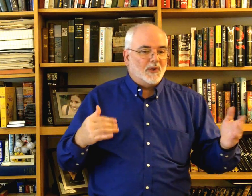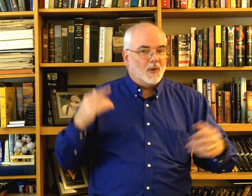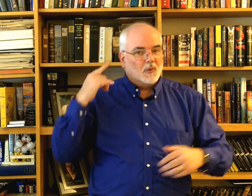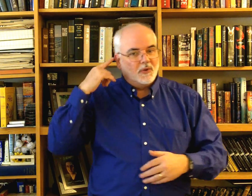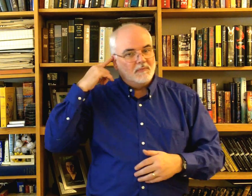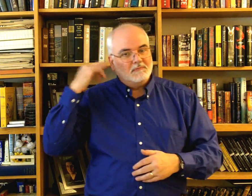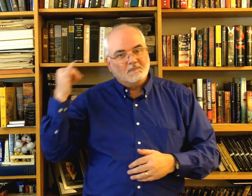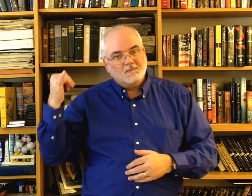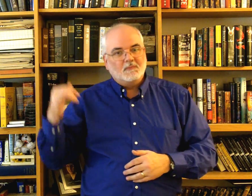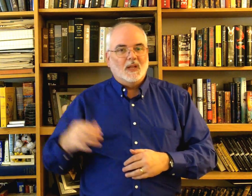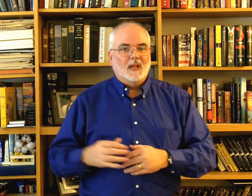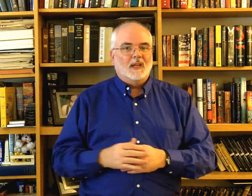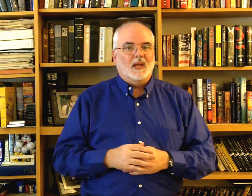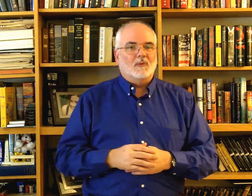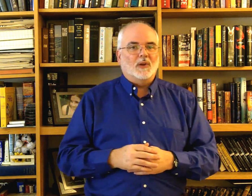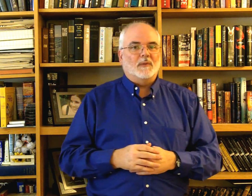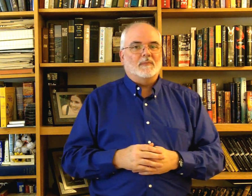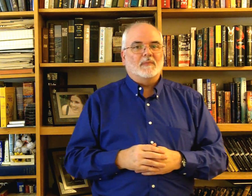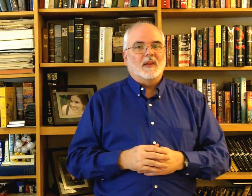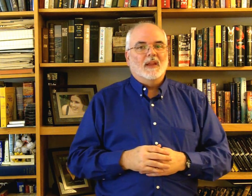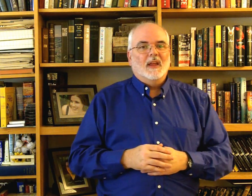gold. California.